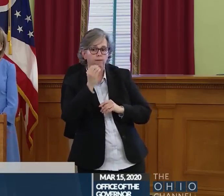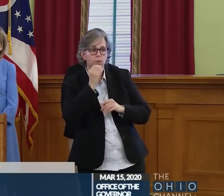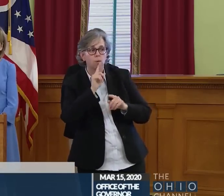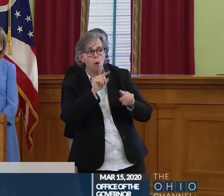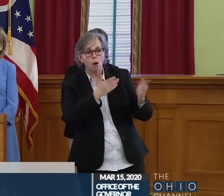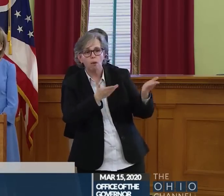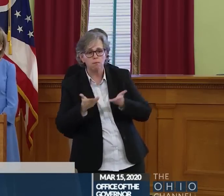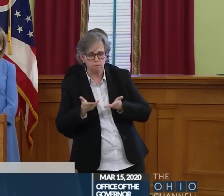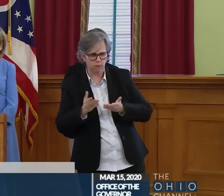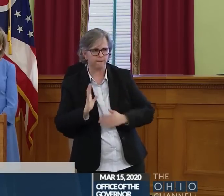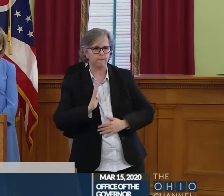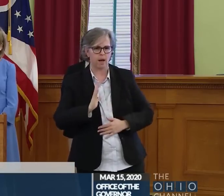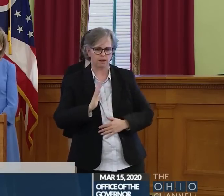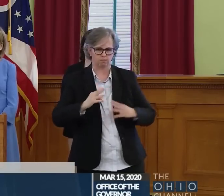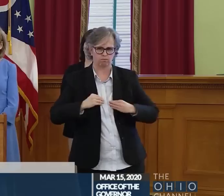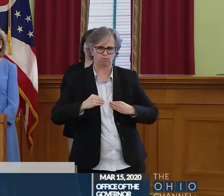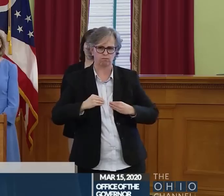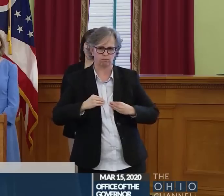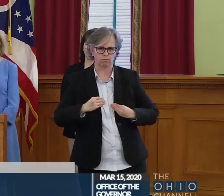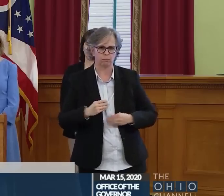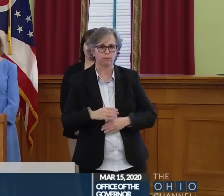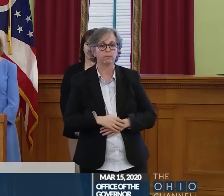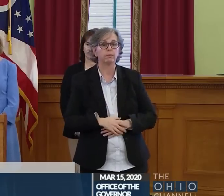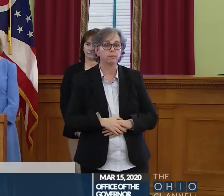Delivery is fine.